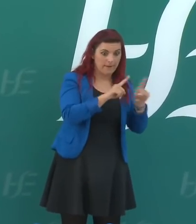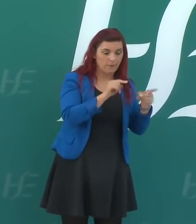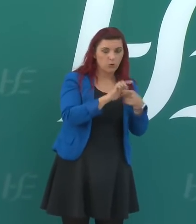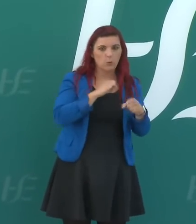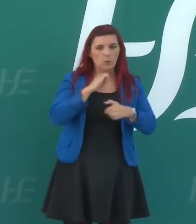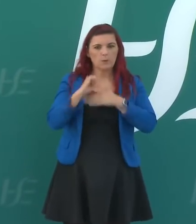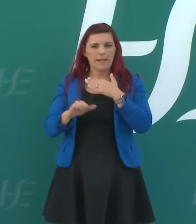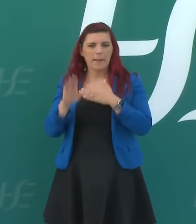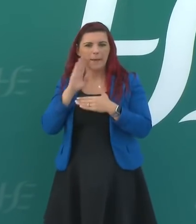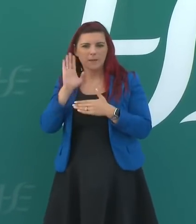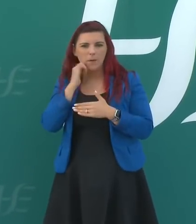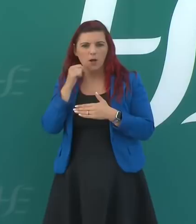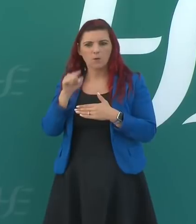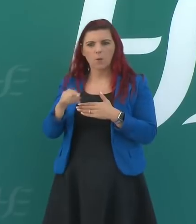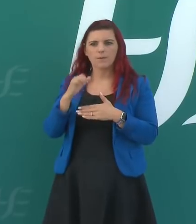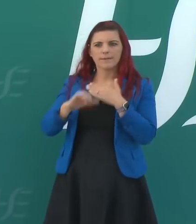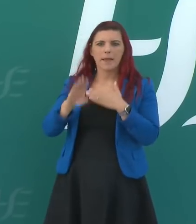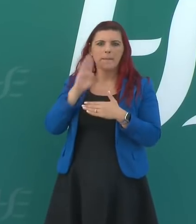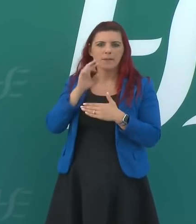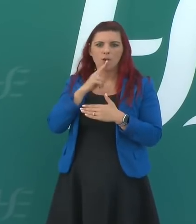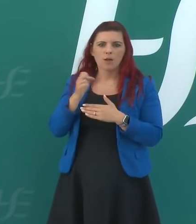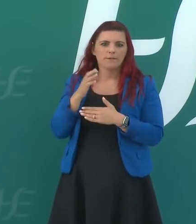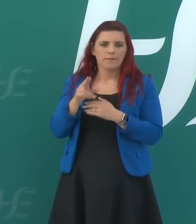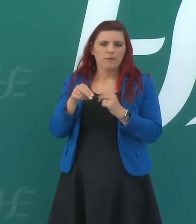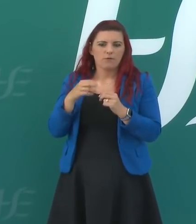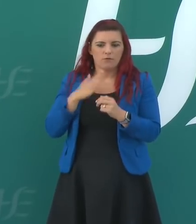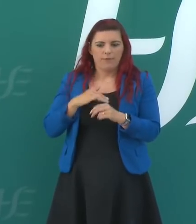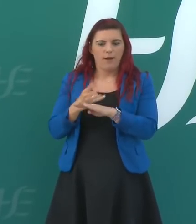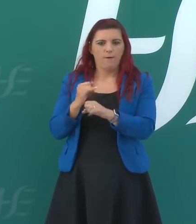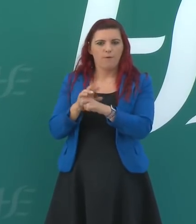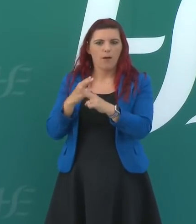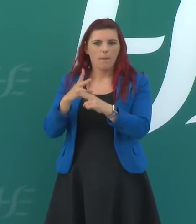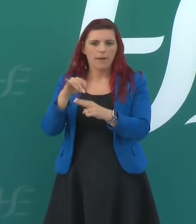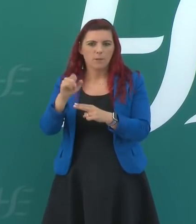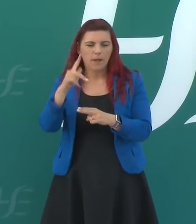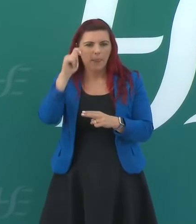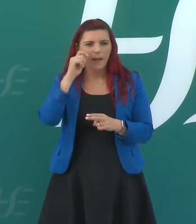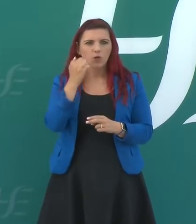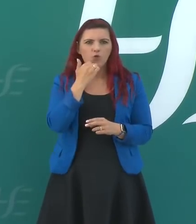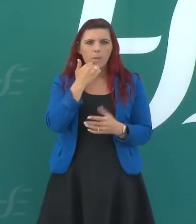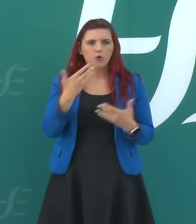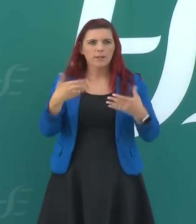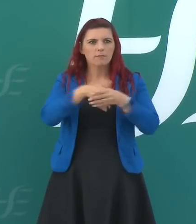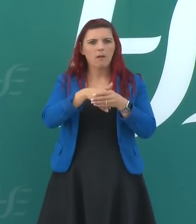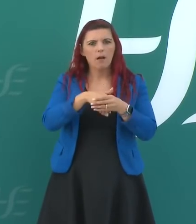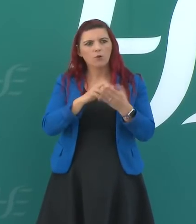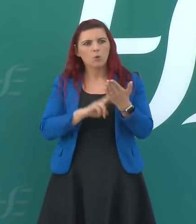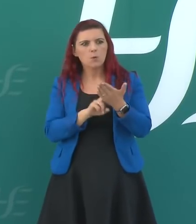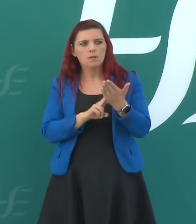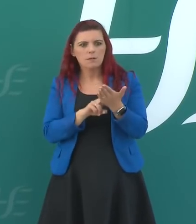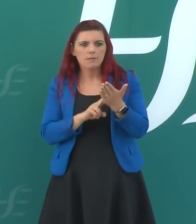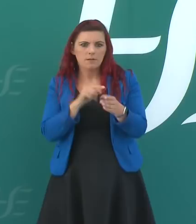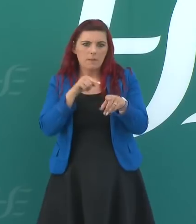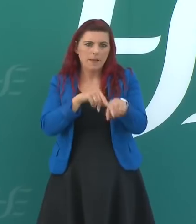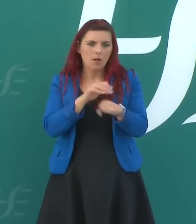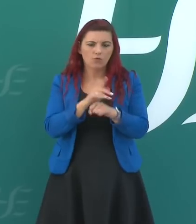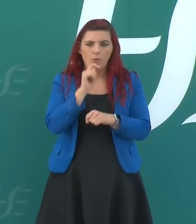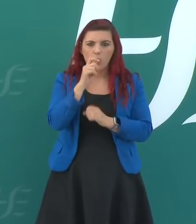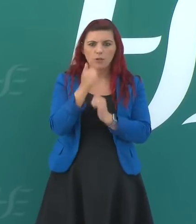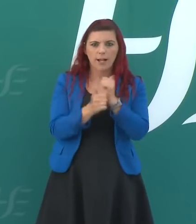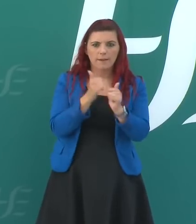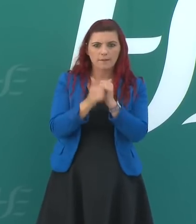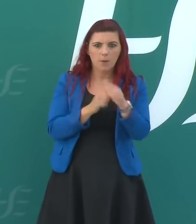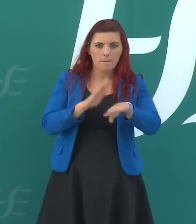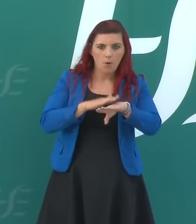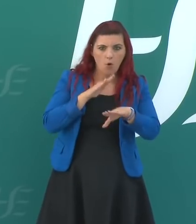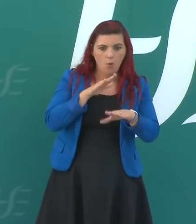not be staffed or available for inpatients. I think the occupancy we capture on the basis of reported activity, so no more than we capture